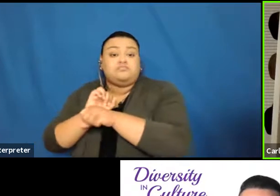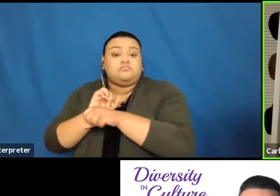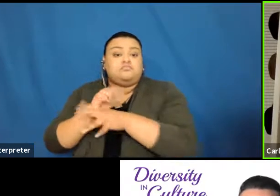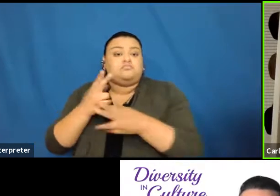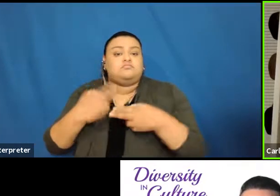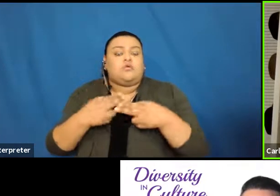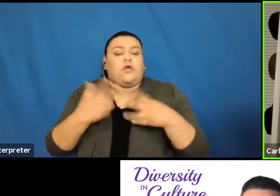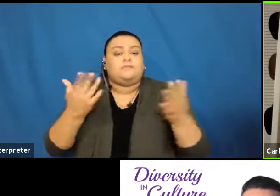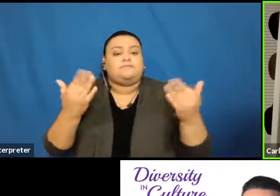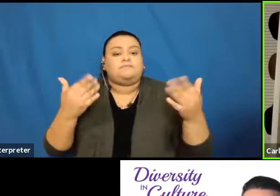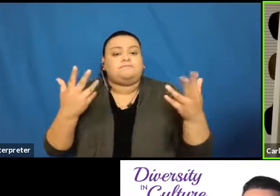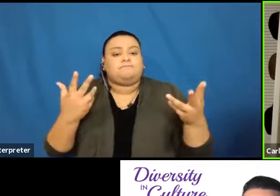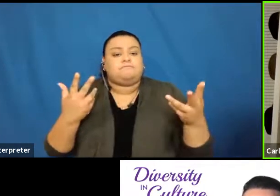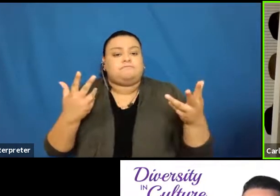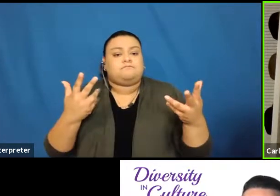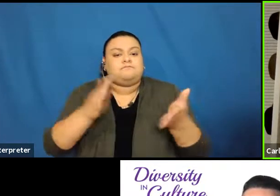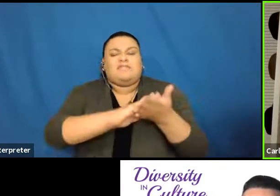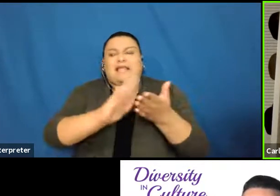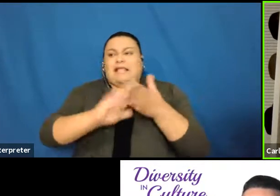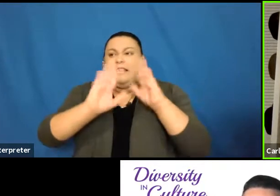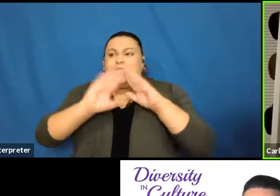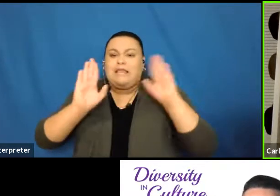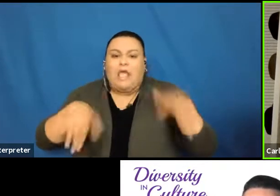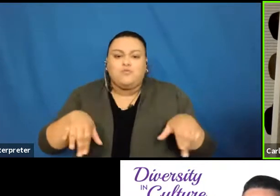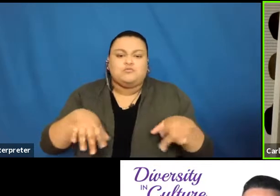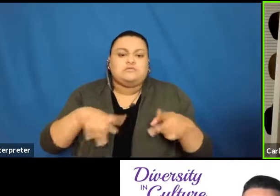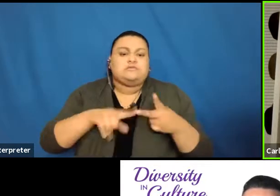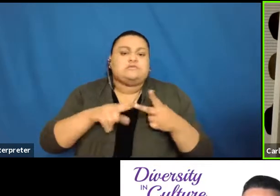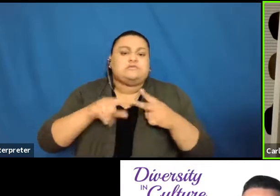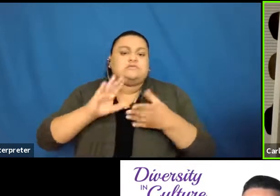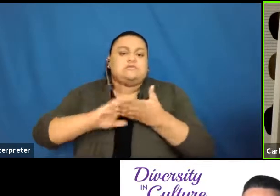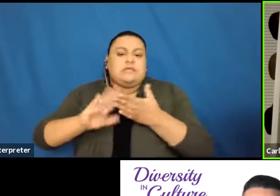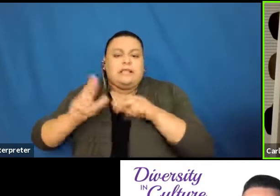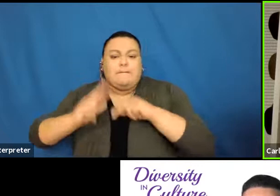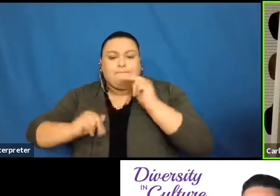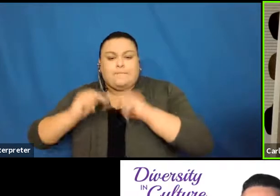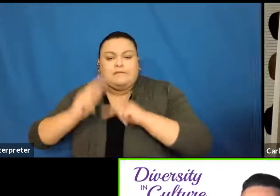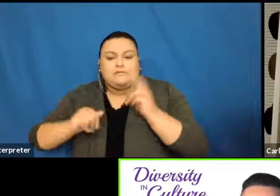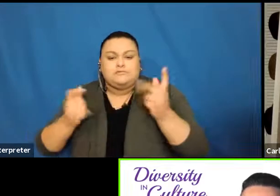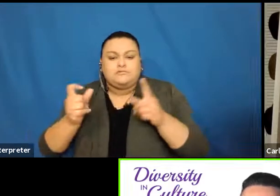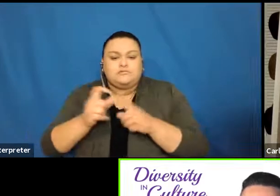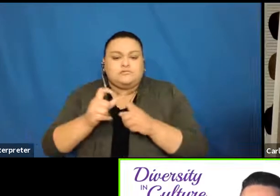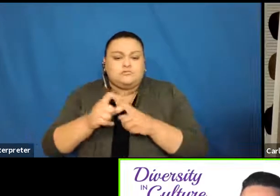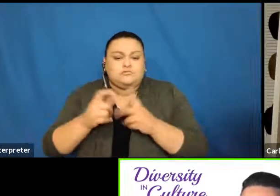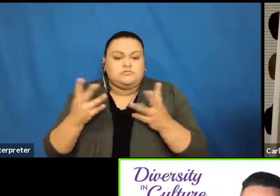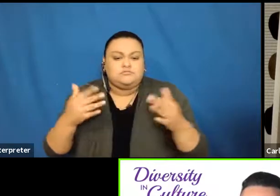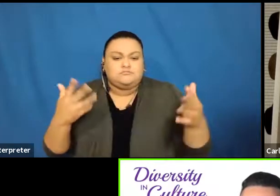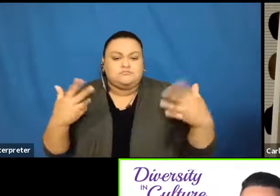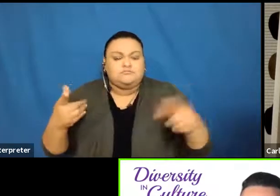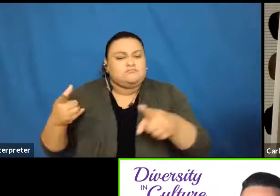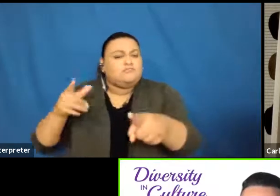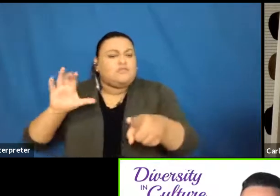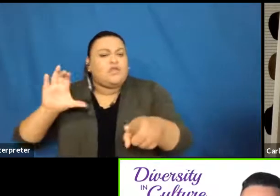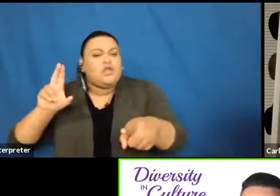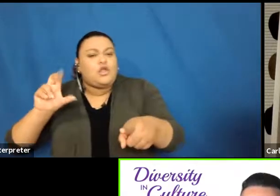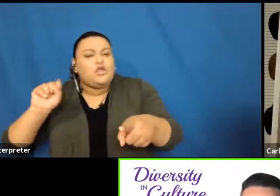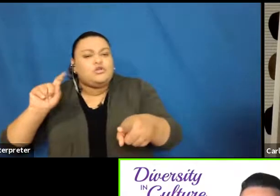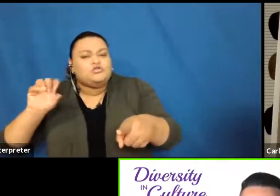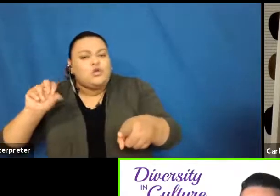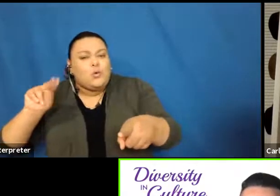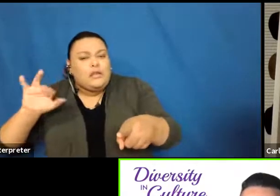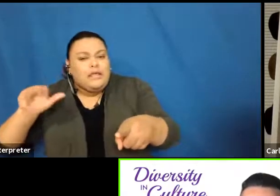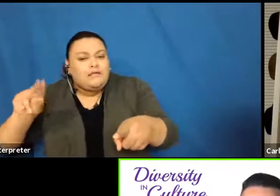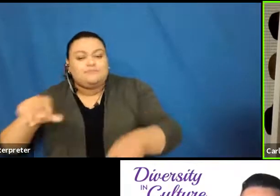¿Cómo se llama? The clean houses and clean buildings. Like a custodian, janitor? Custodians, yes,